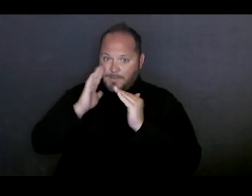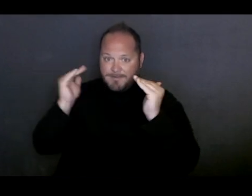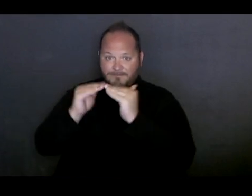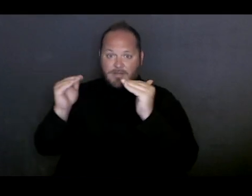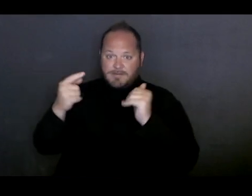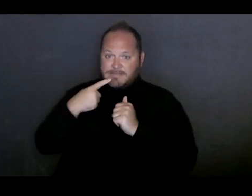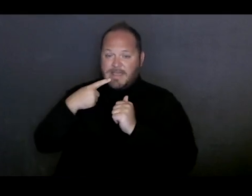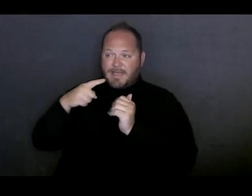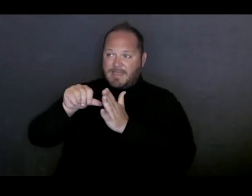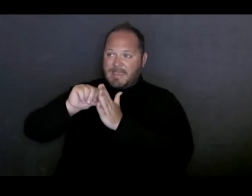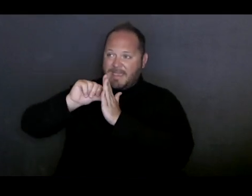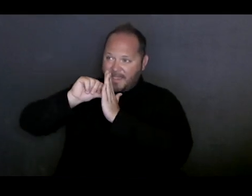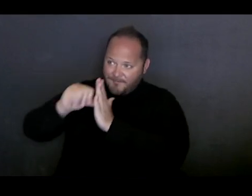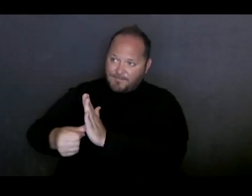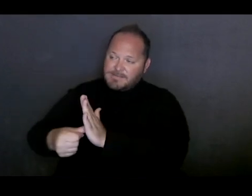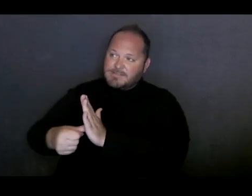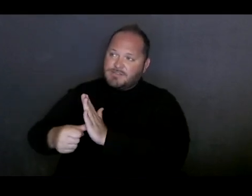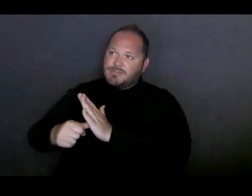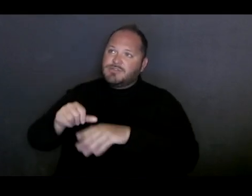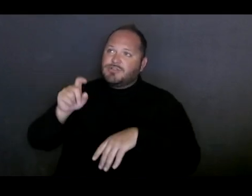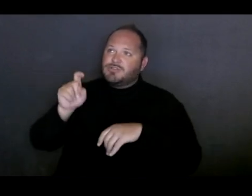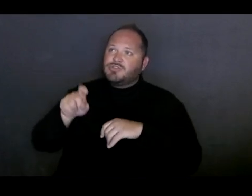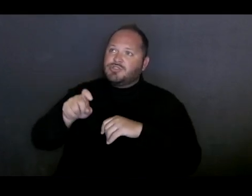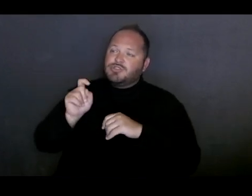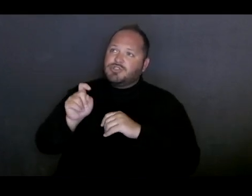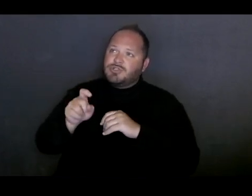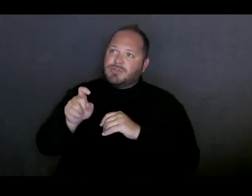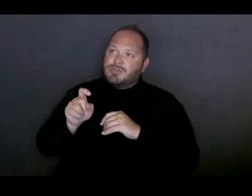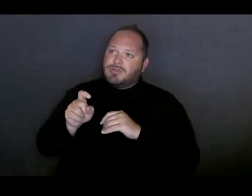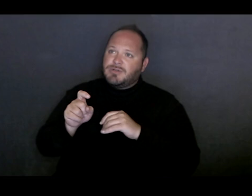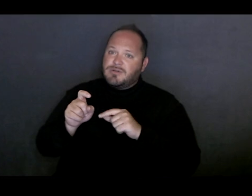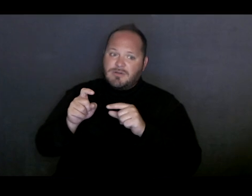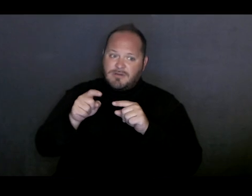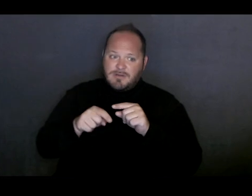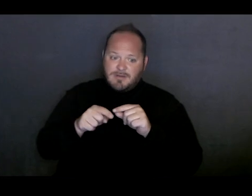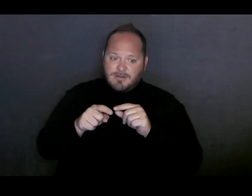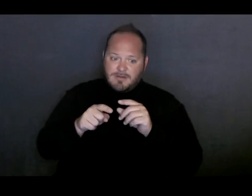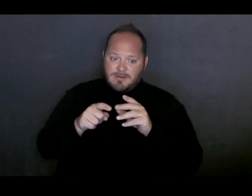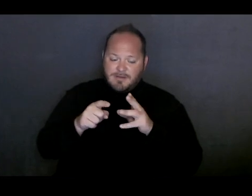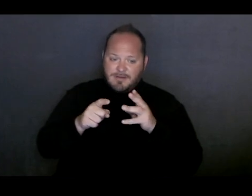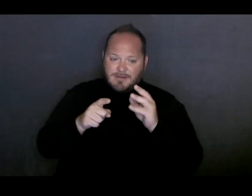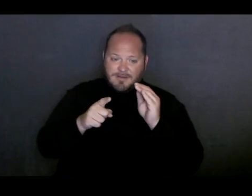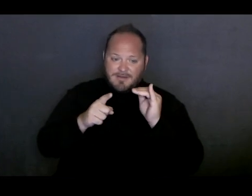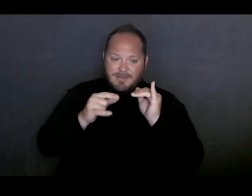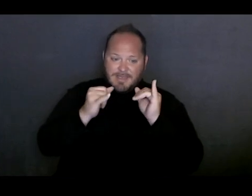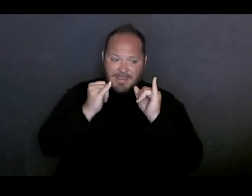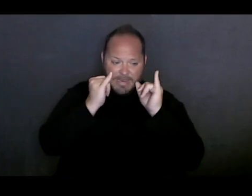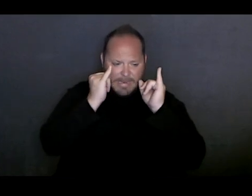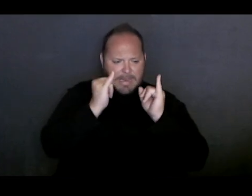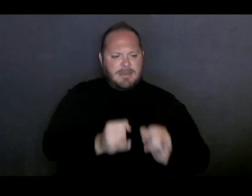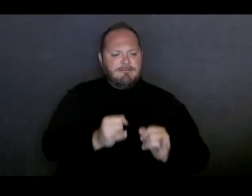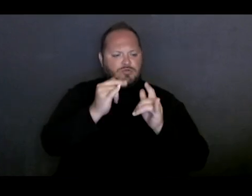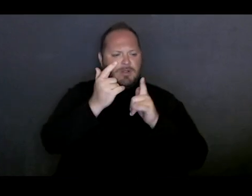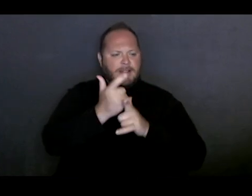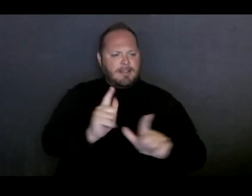from um, sort of the individual liberty or the it's my choice kind of focus,